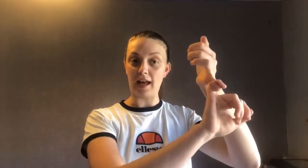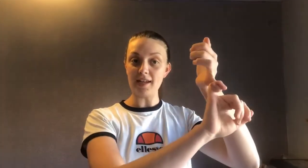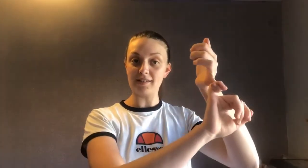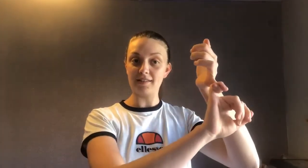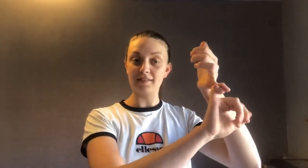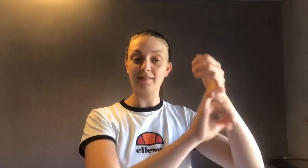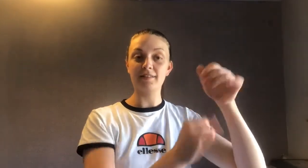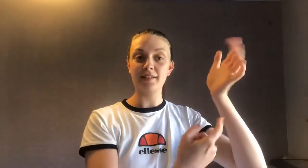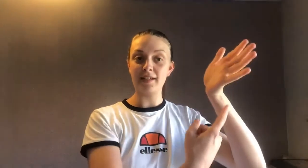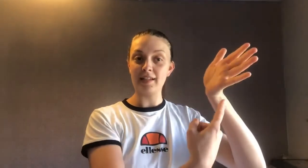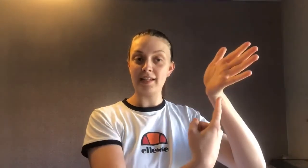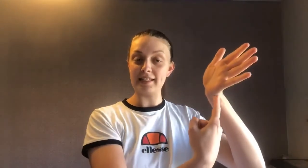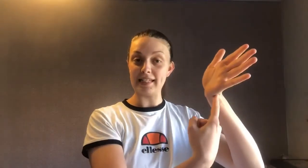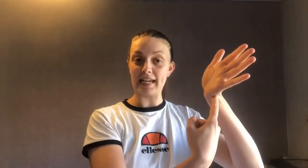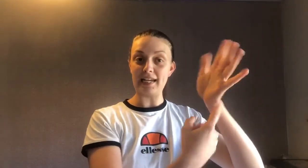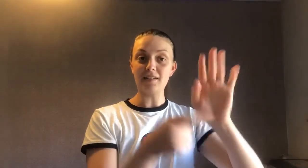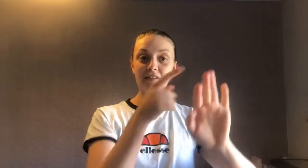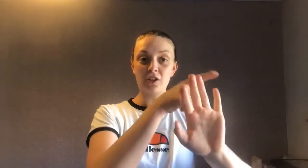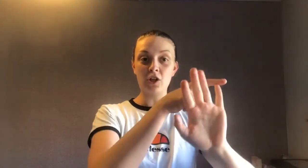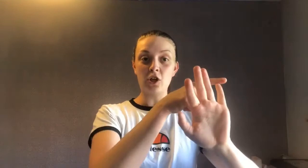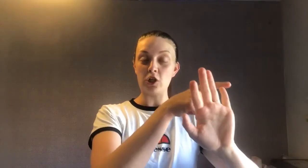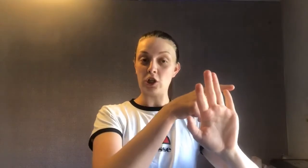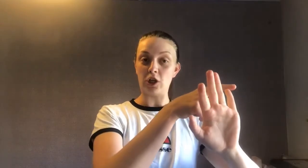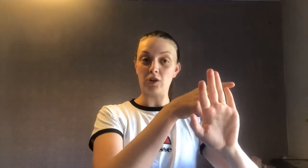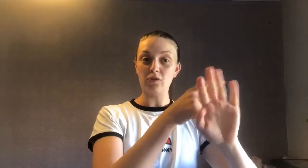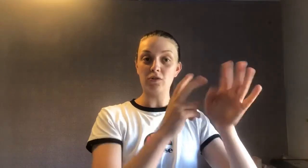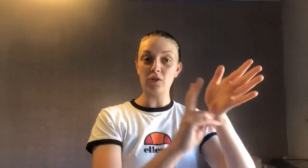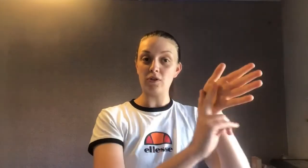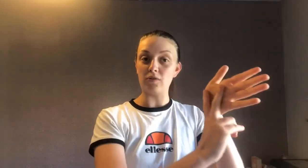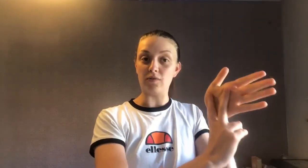S, T, U, V,